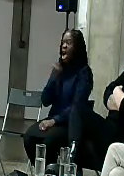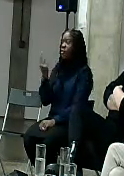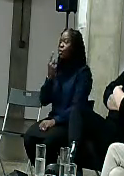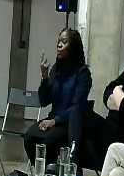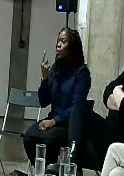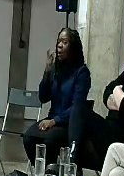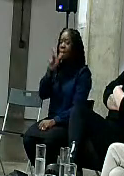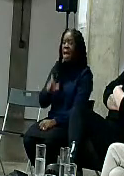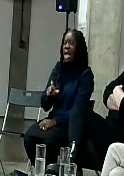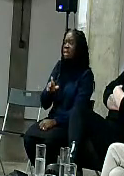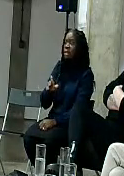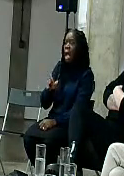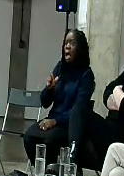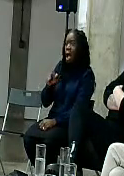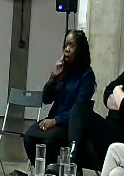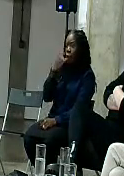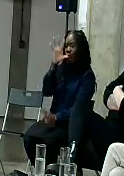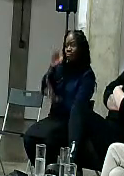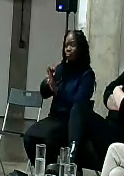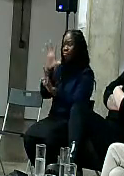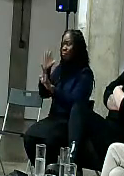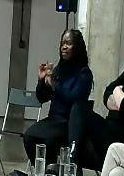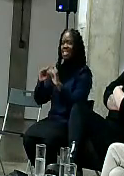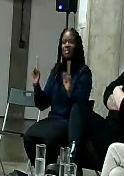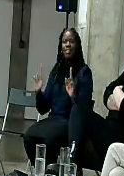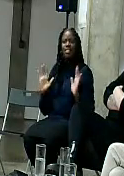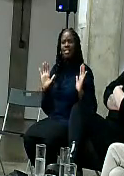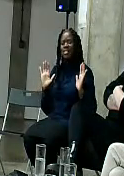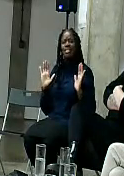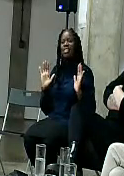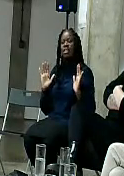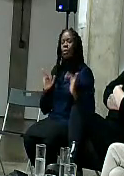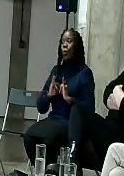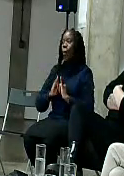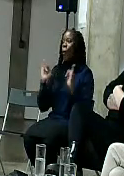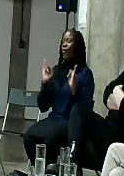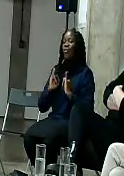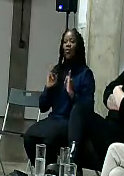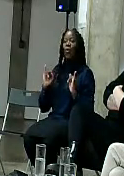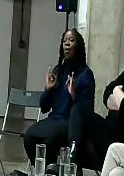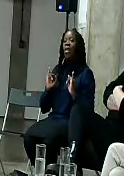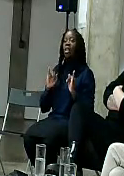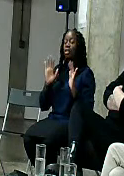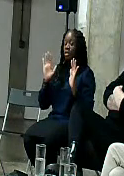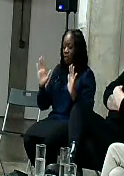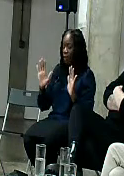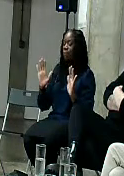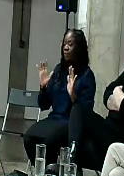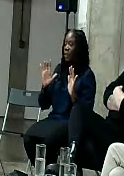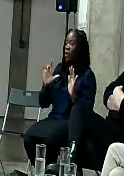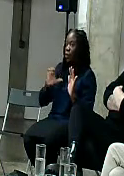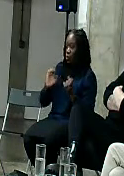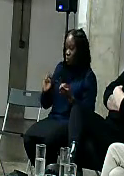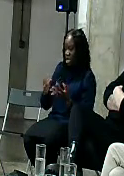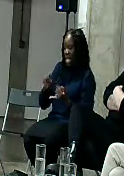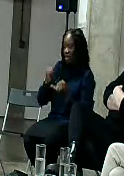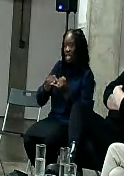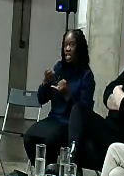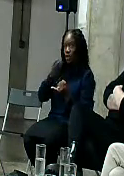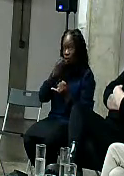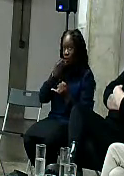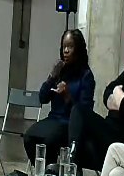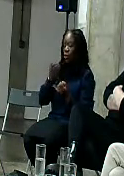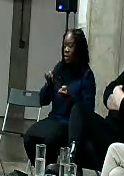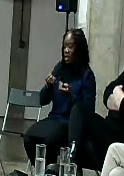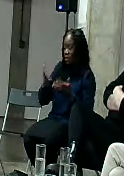who the patients were. It was awful. Anyway, we settled him, got him some food, got him